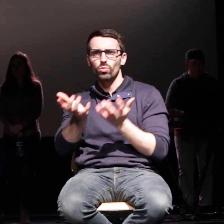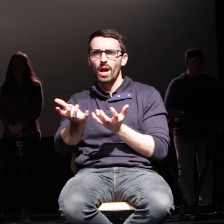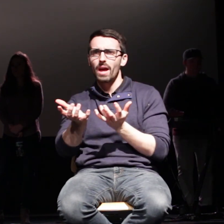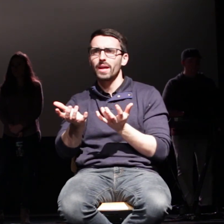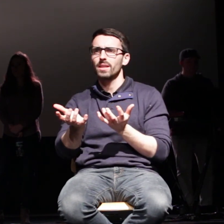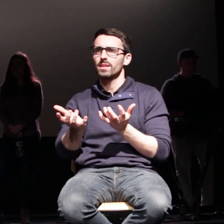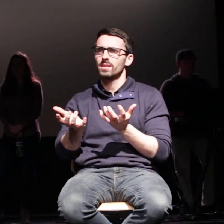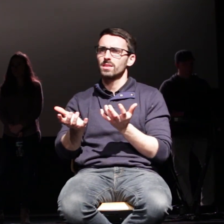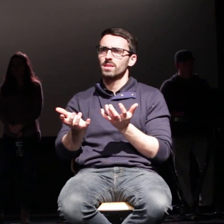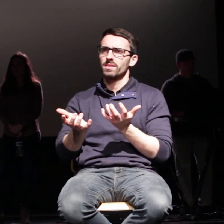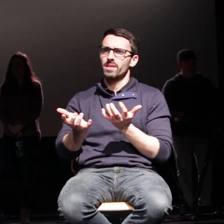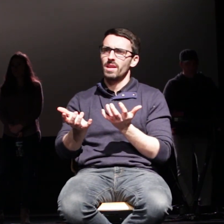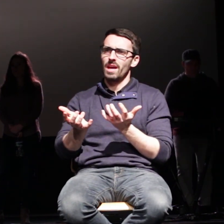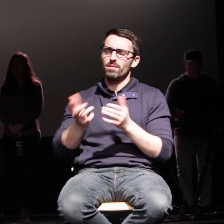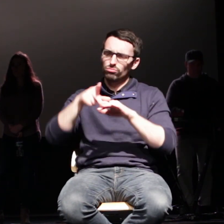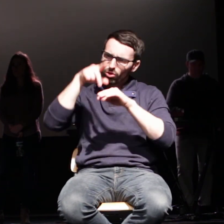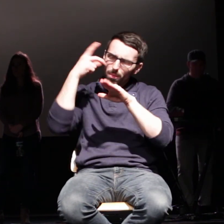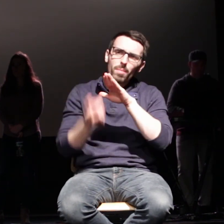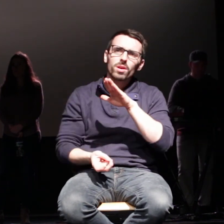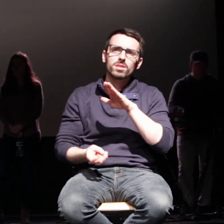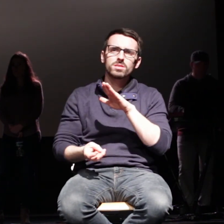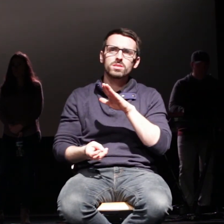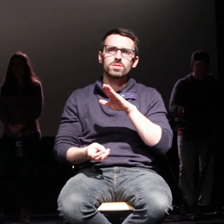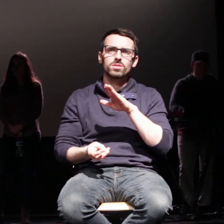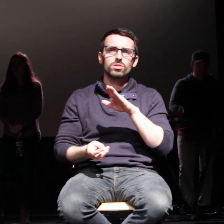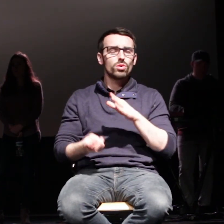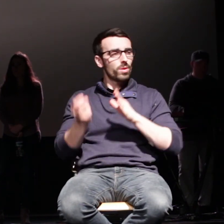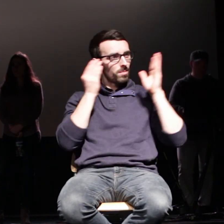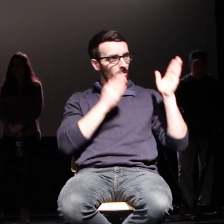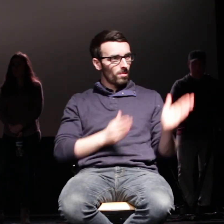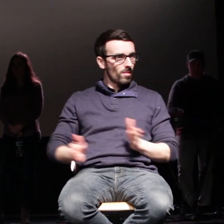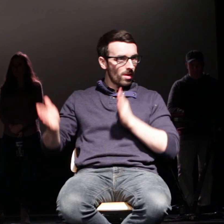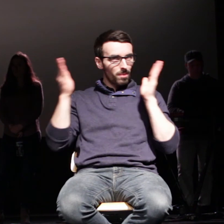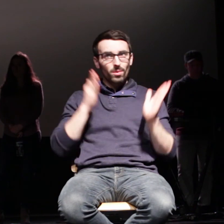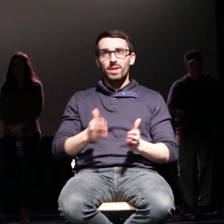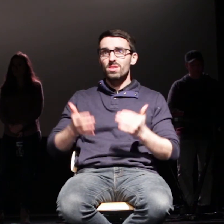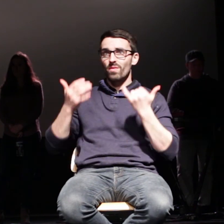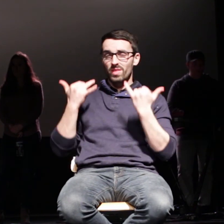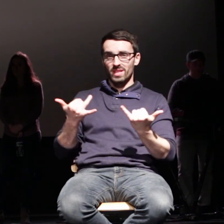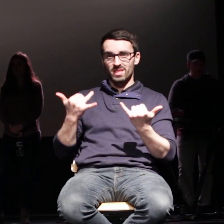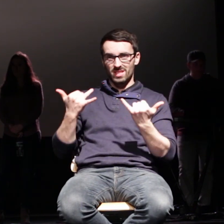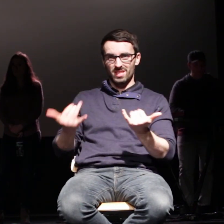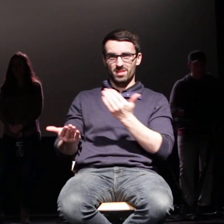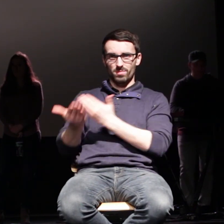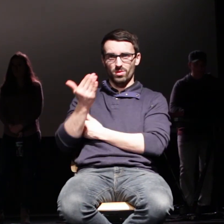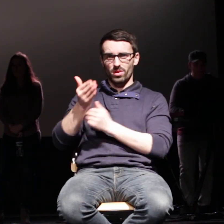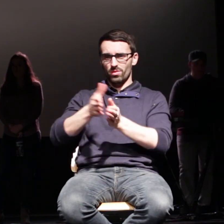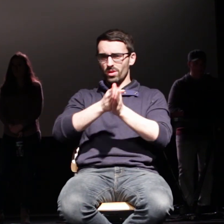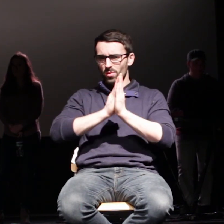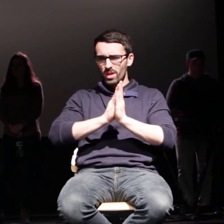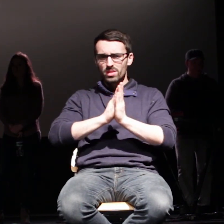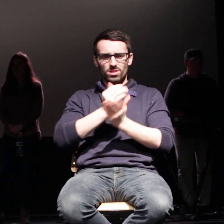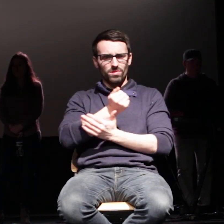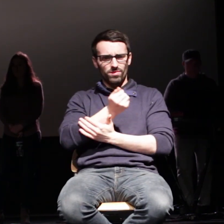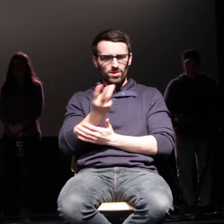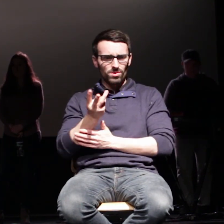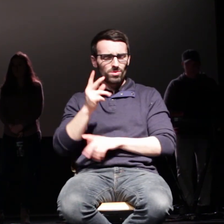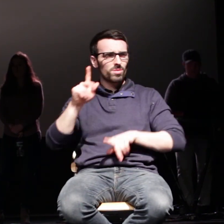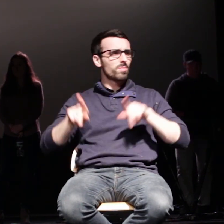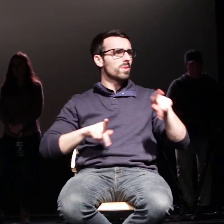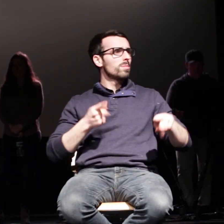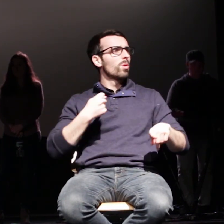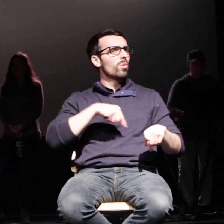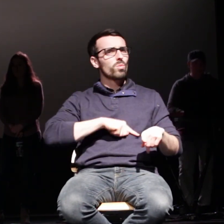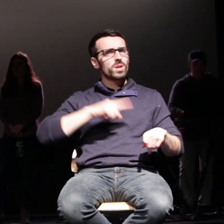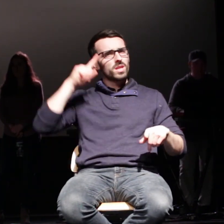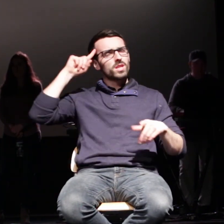them. And so in preparation for this this morning, we asked a few people who we just trust. These are people